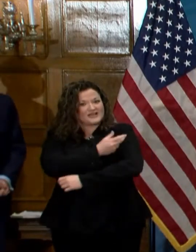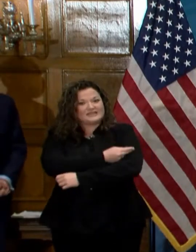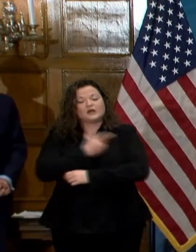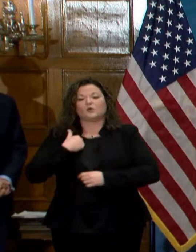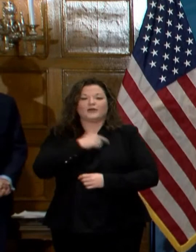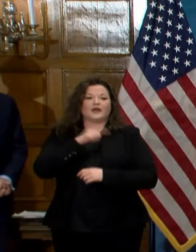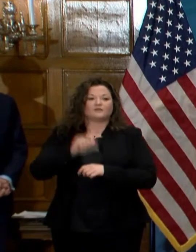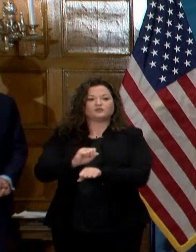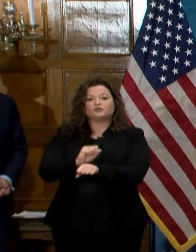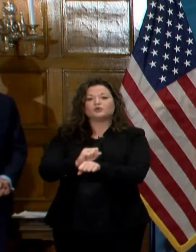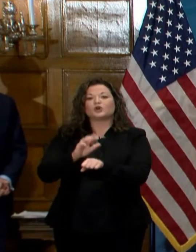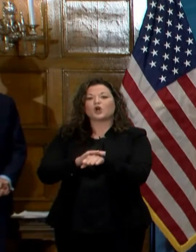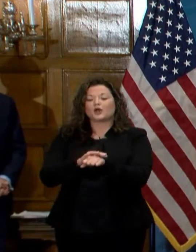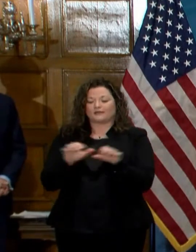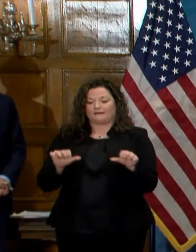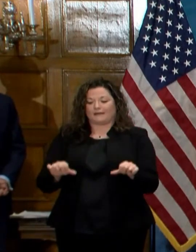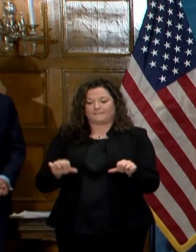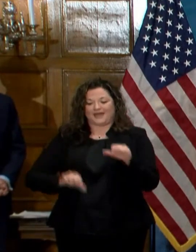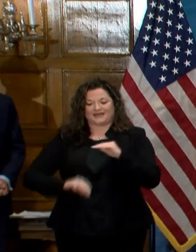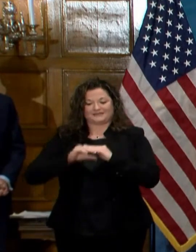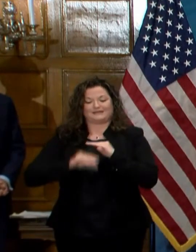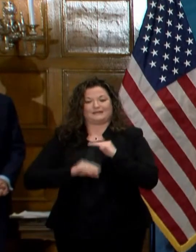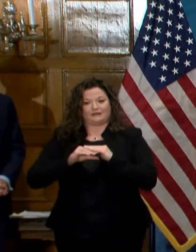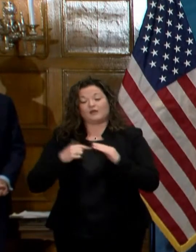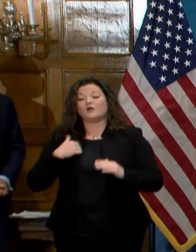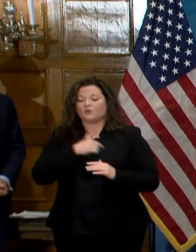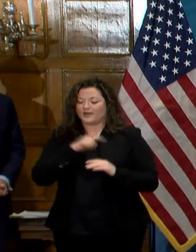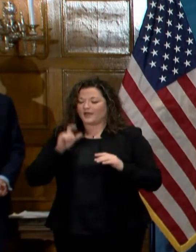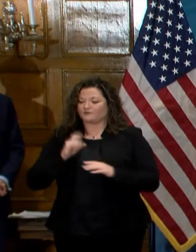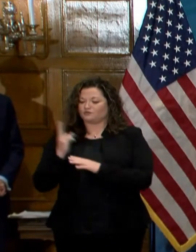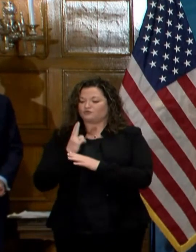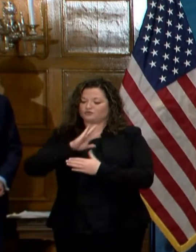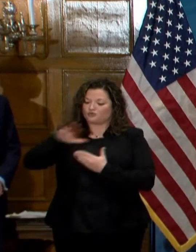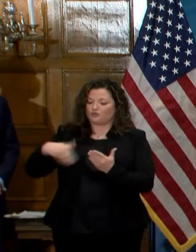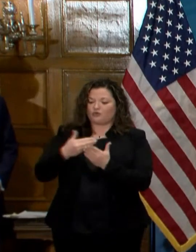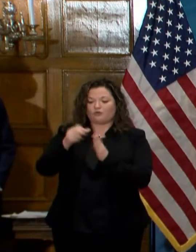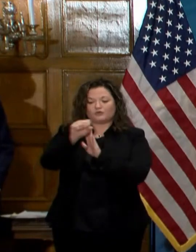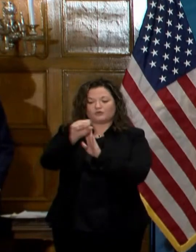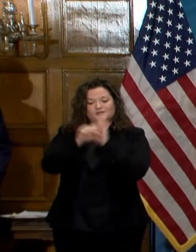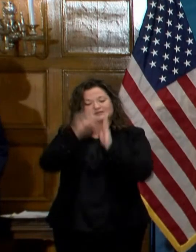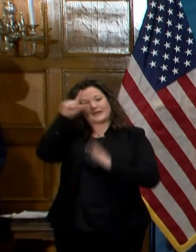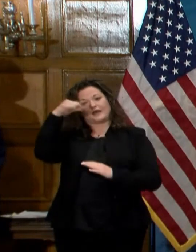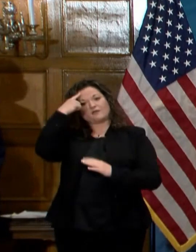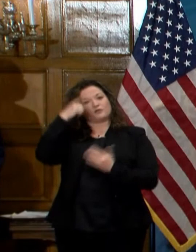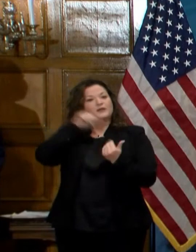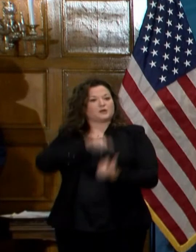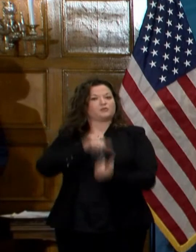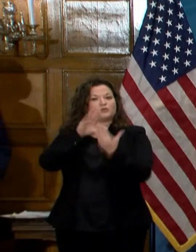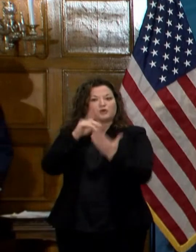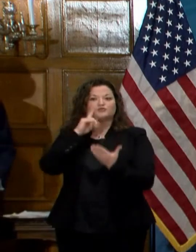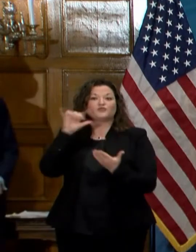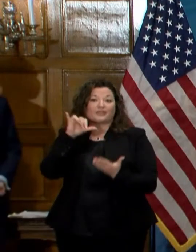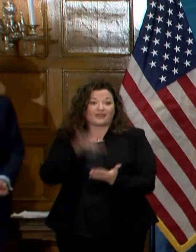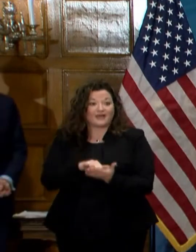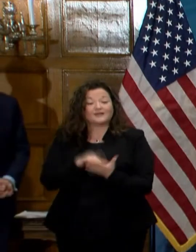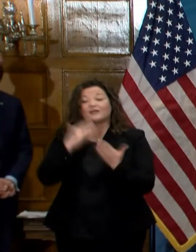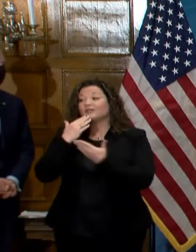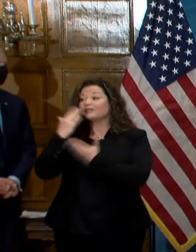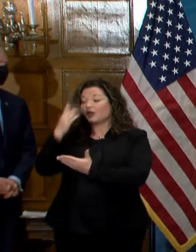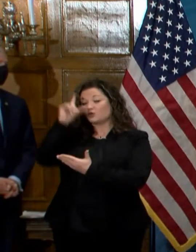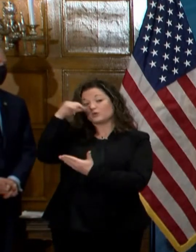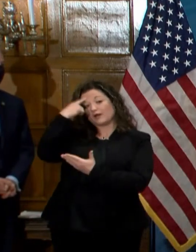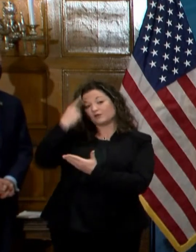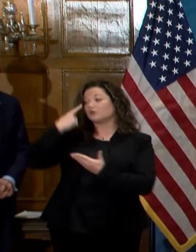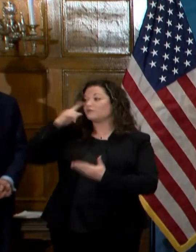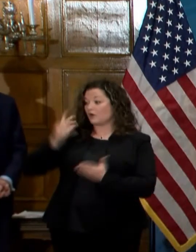we're using an all-state government approach to how we go about doing that. And I thank the governor for allowing